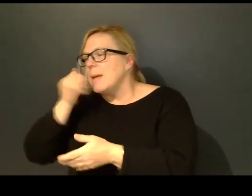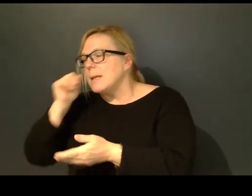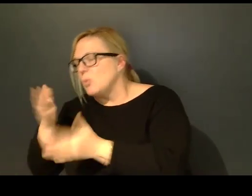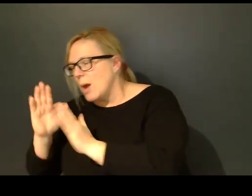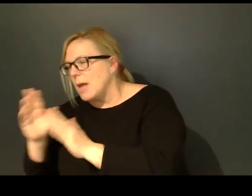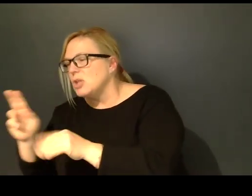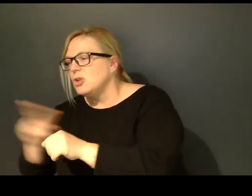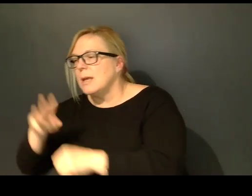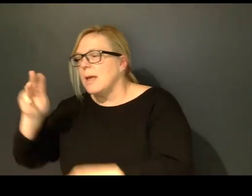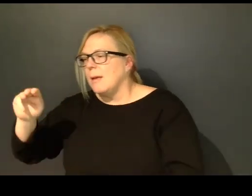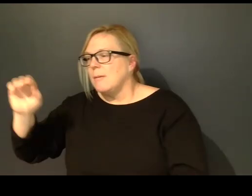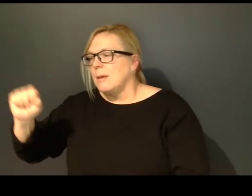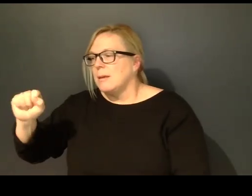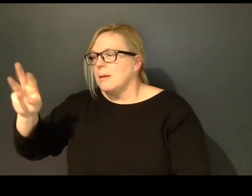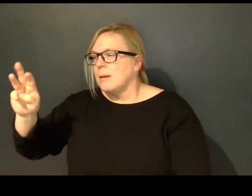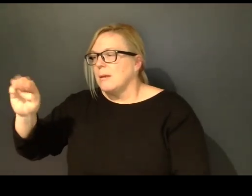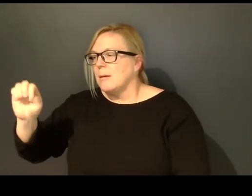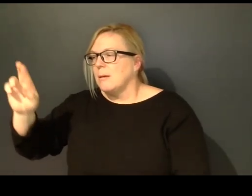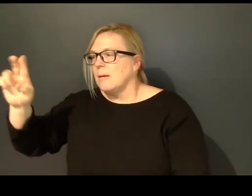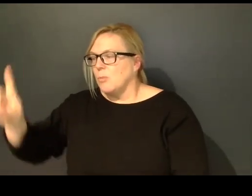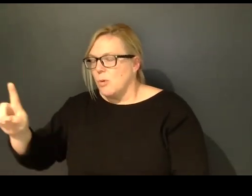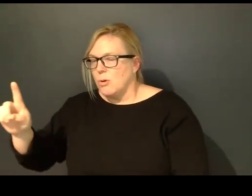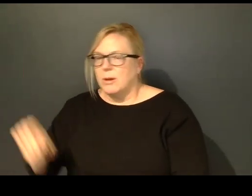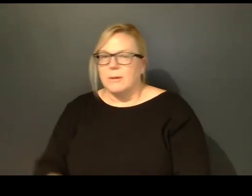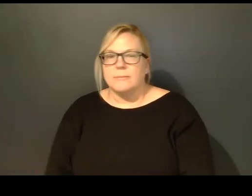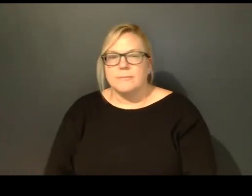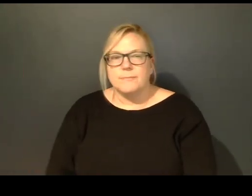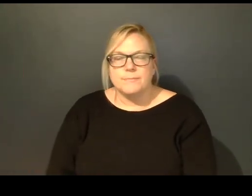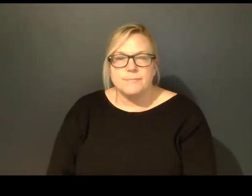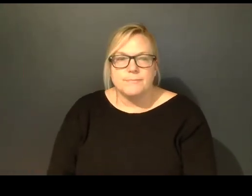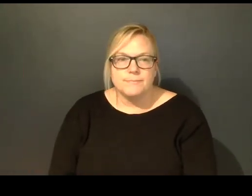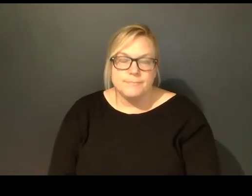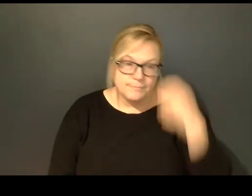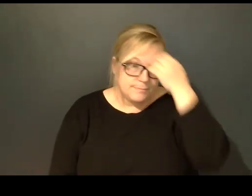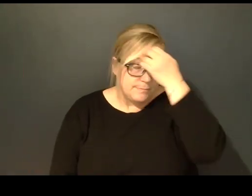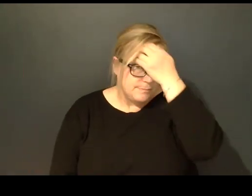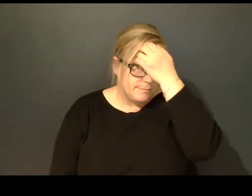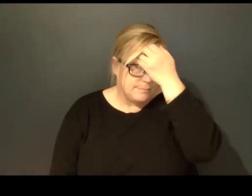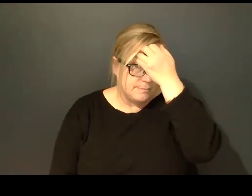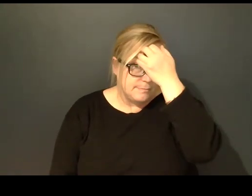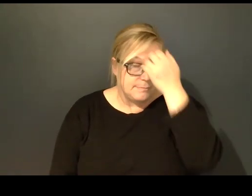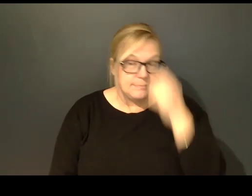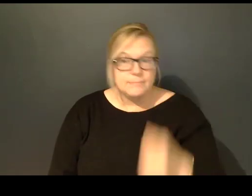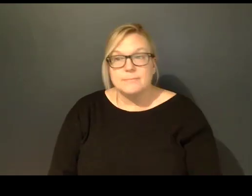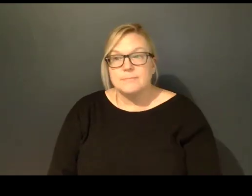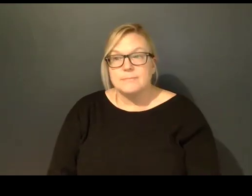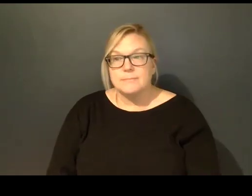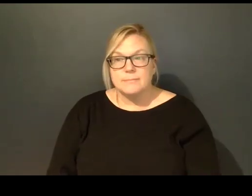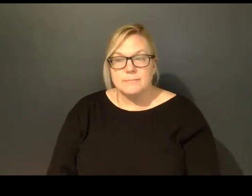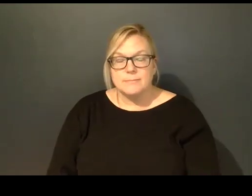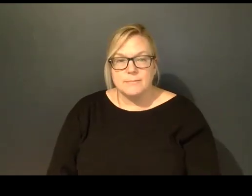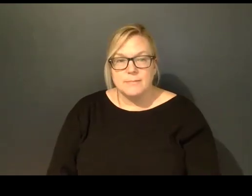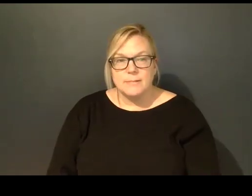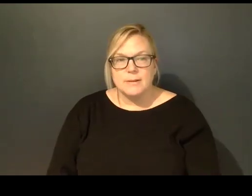unless I'm misunderstanding, and then perhaps that could be clarified. Yeah, I think that you've gotten it, and I'll chime in again to say